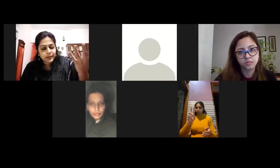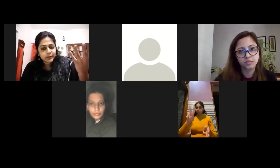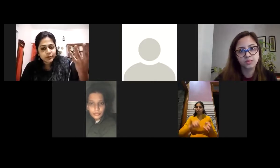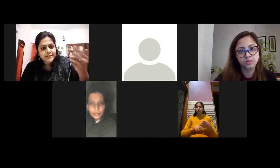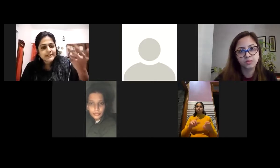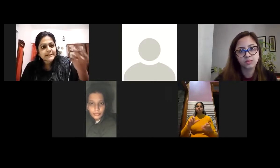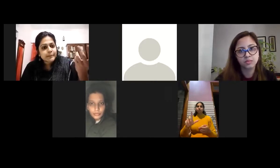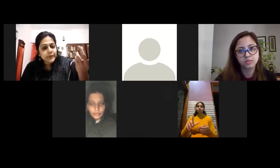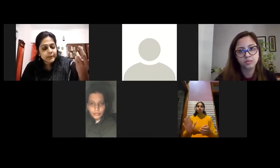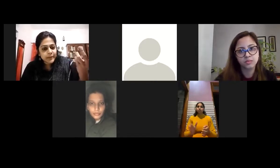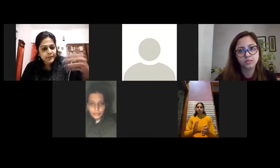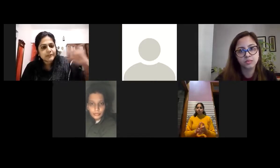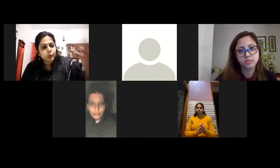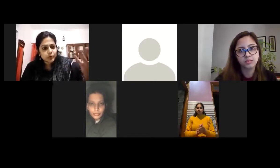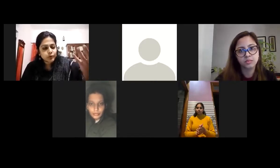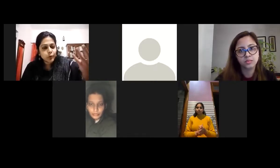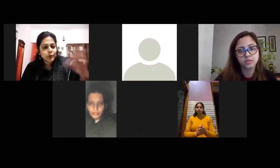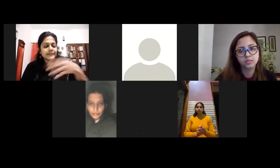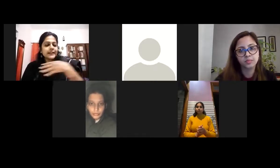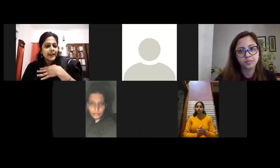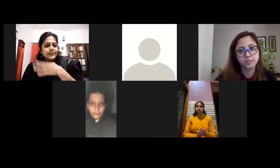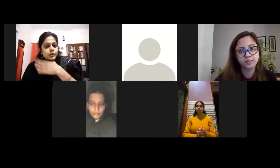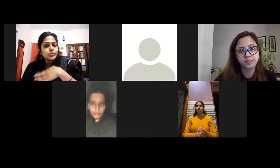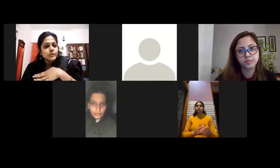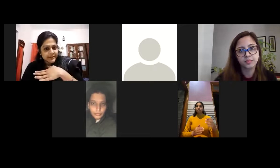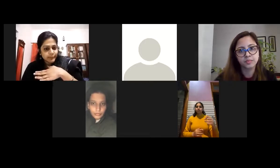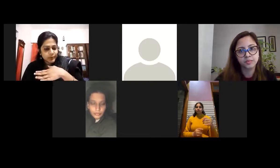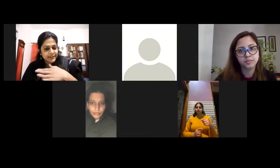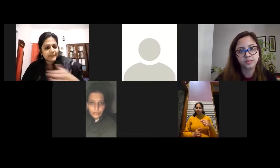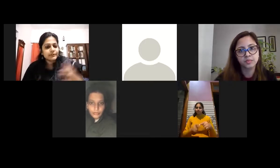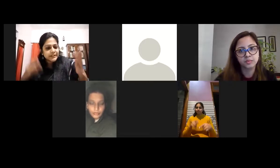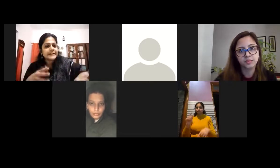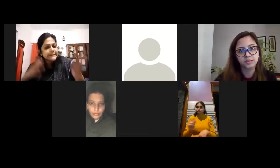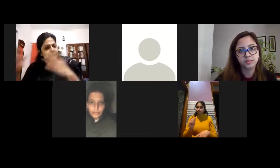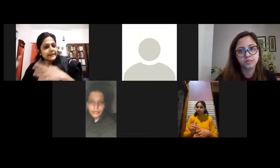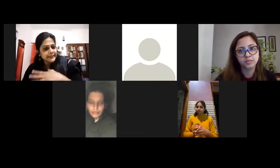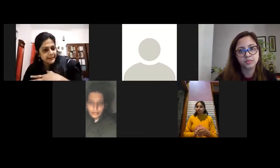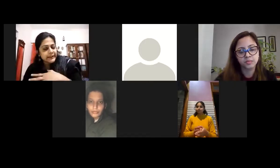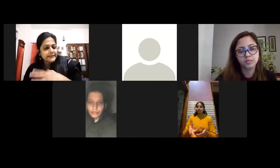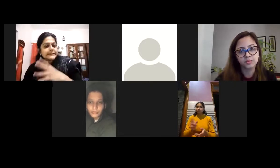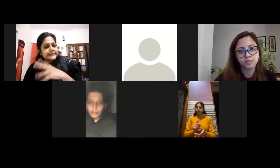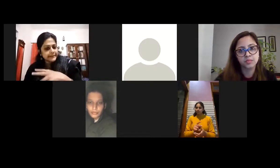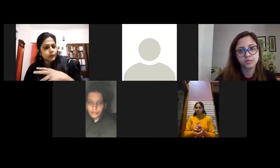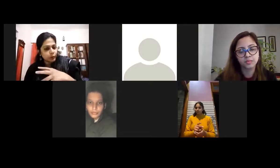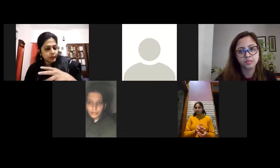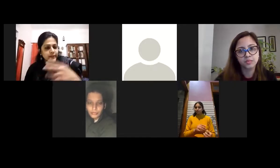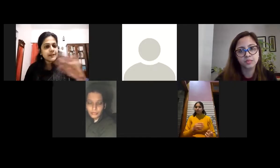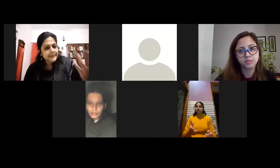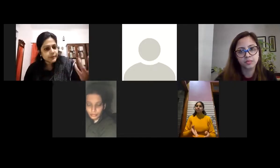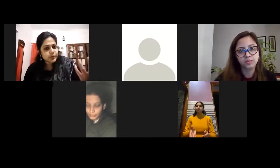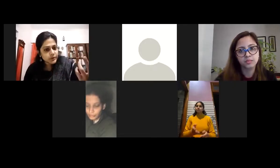with Rochester as a temporary impairment. He falls off the horse and then he has to use her as a prosthetic, which is again something that is replicated later in the